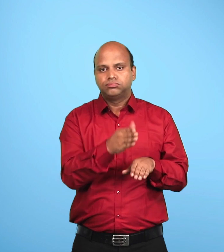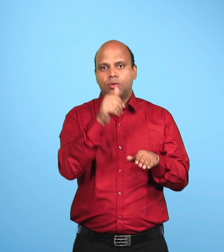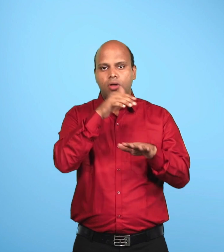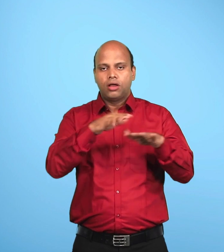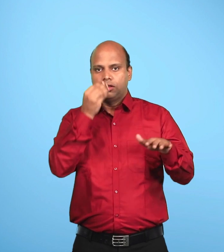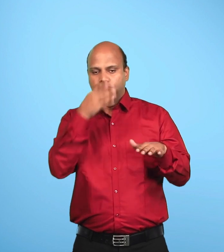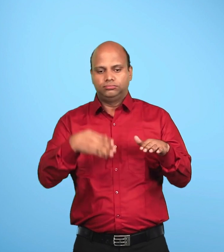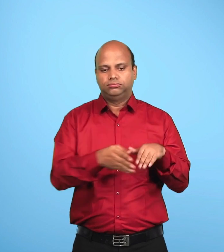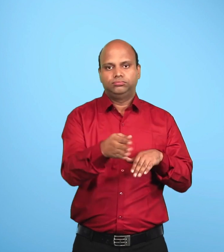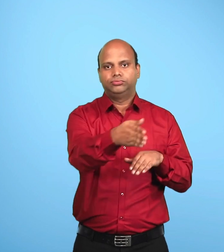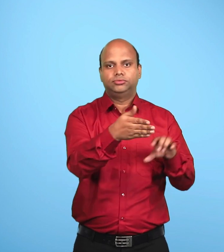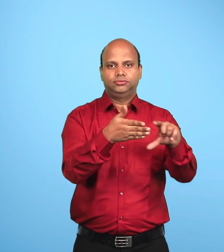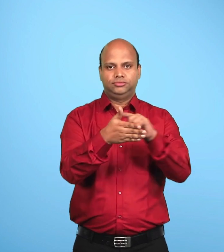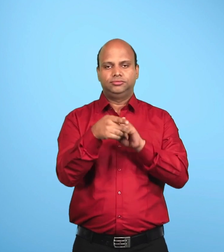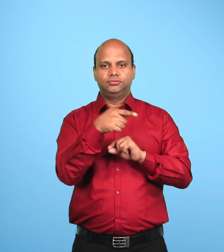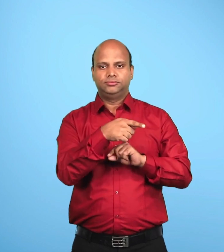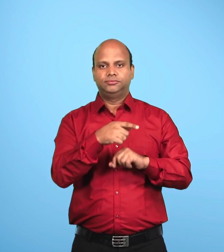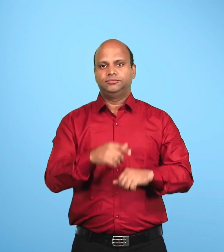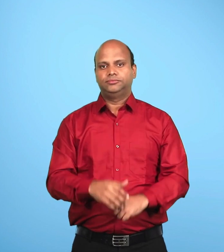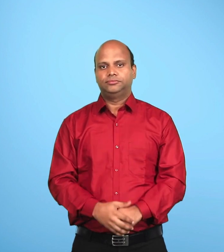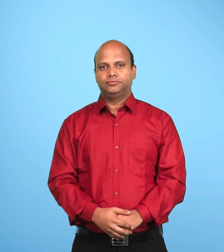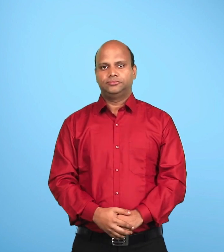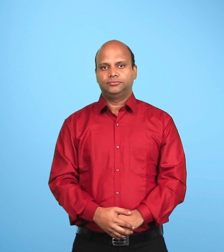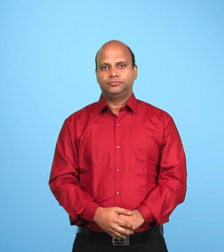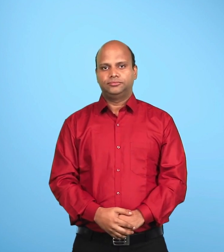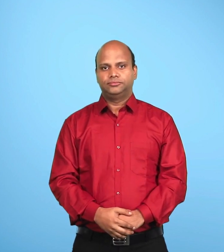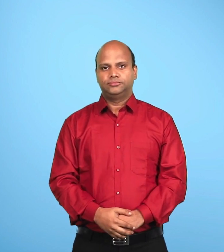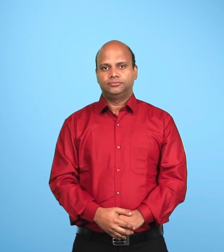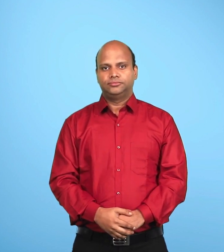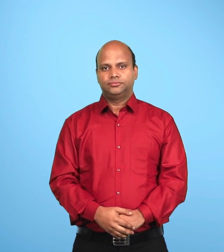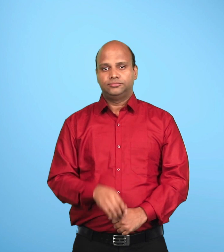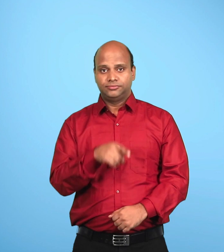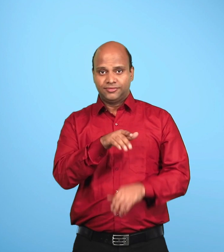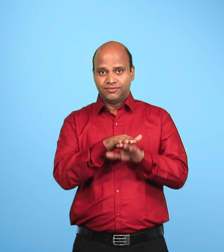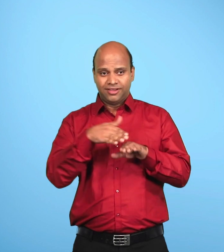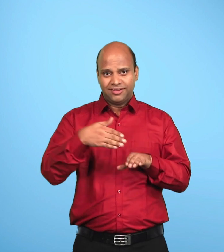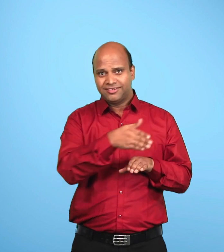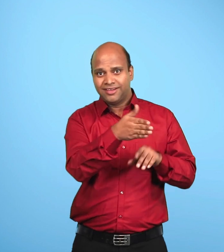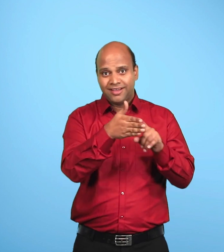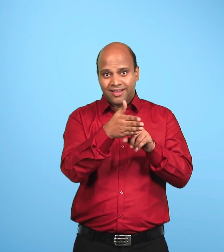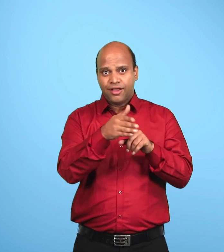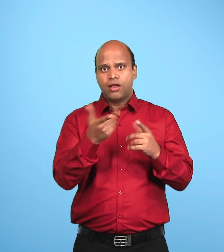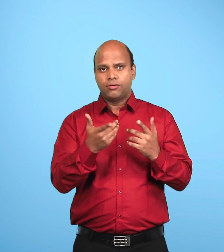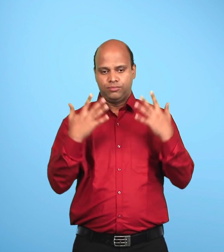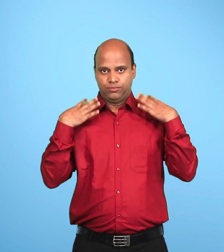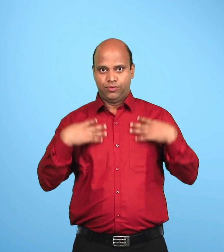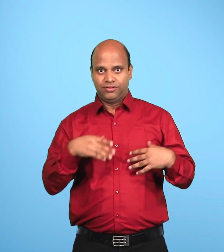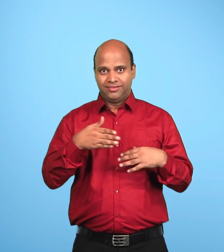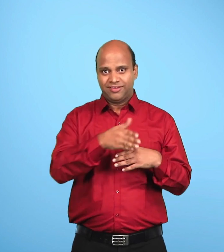helps them move inside water. Fish have slippery scales on their bodies.